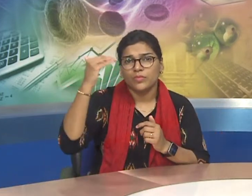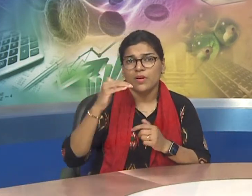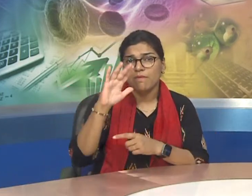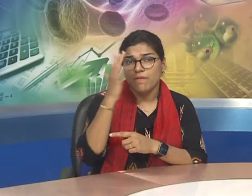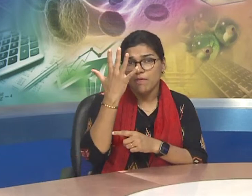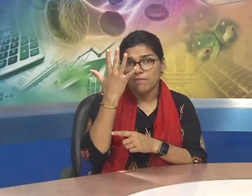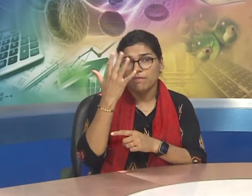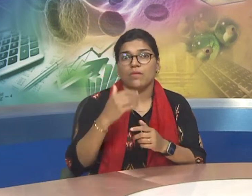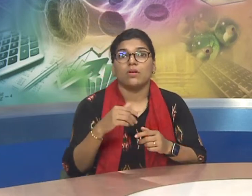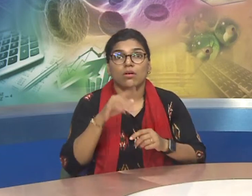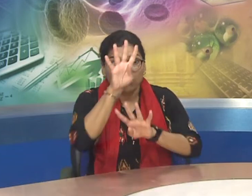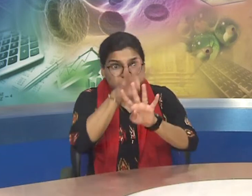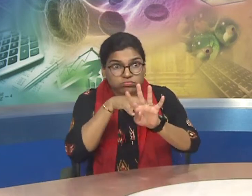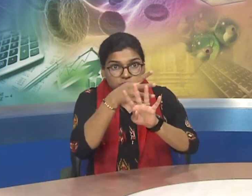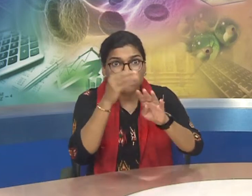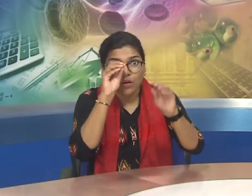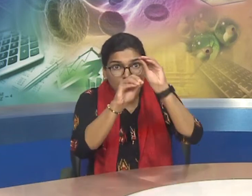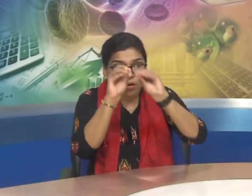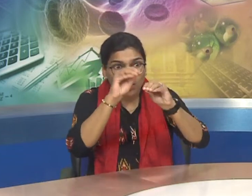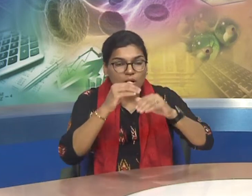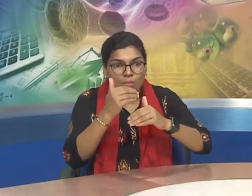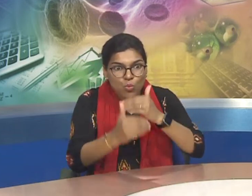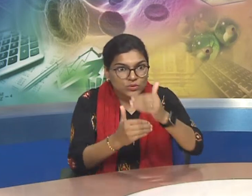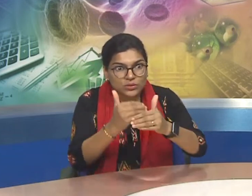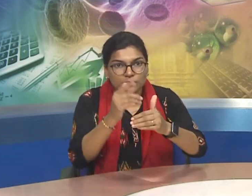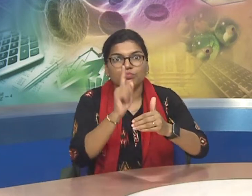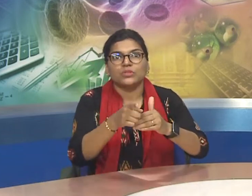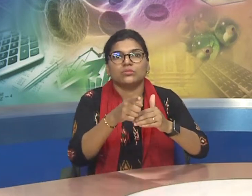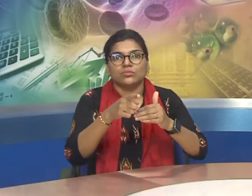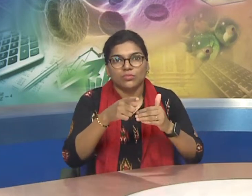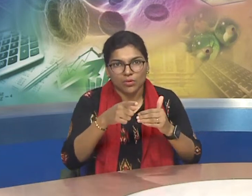Next point is fifth point, which is processing schedule.